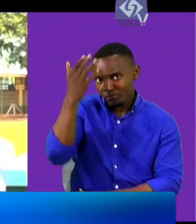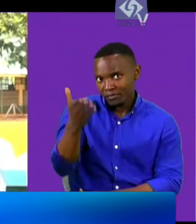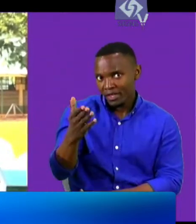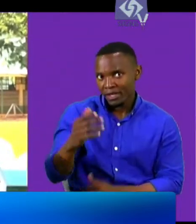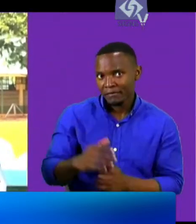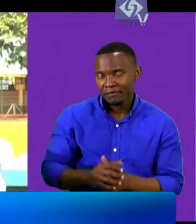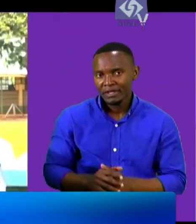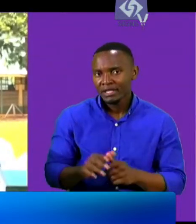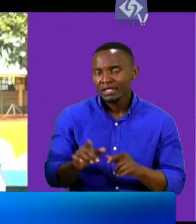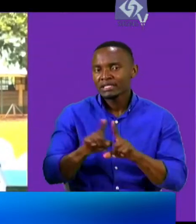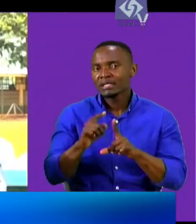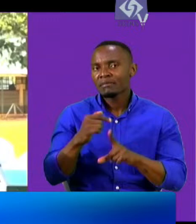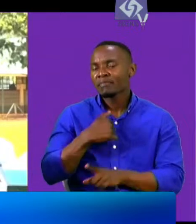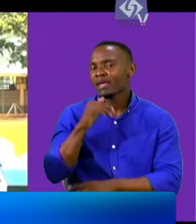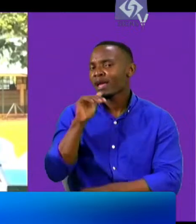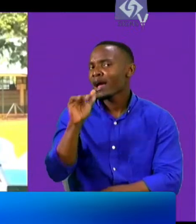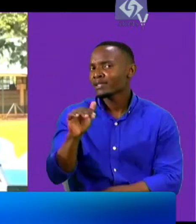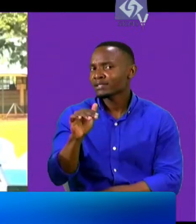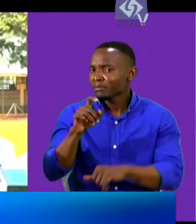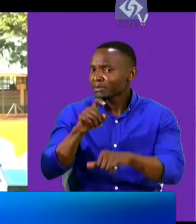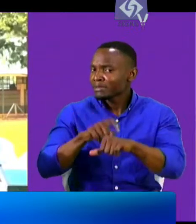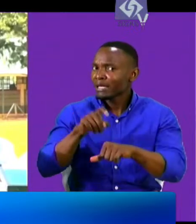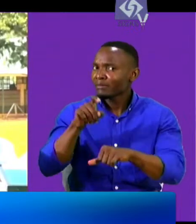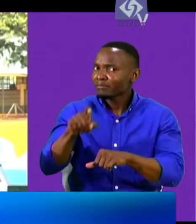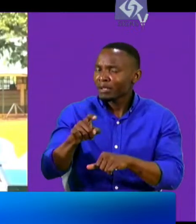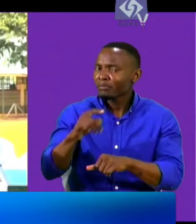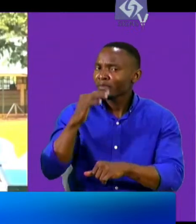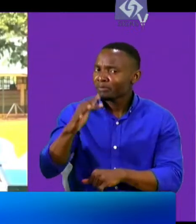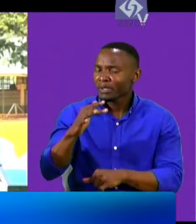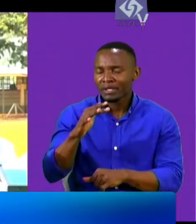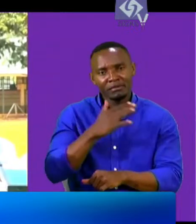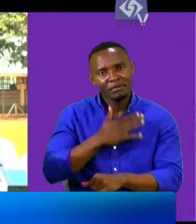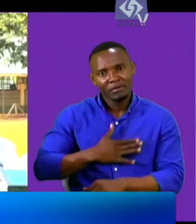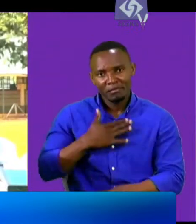And I want to ask him, when he opens his mouth, let him be a bit careful.